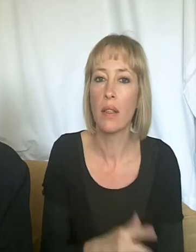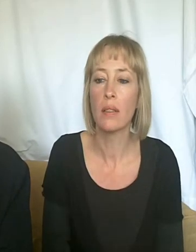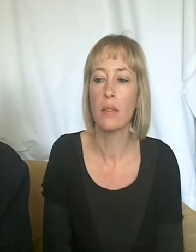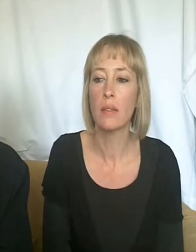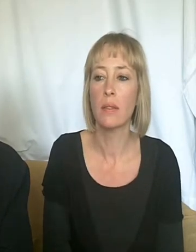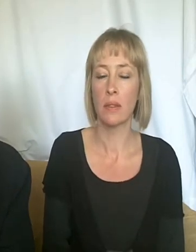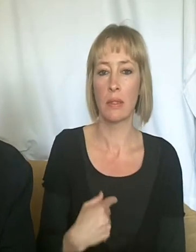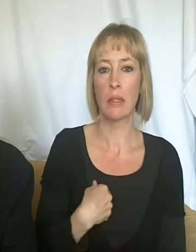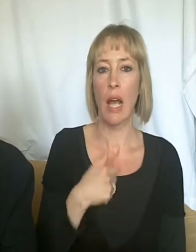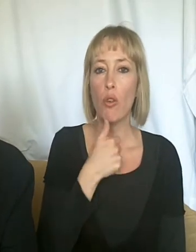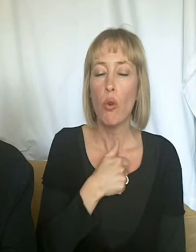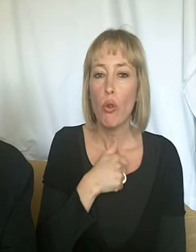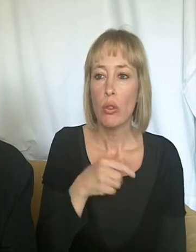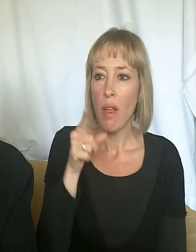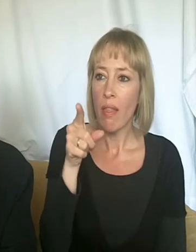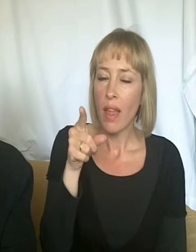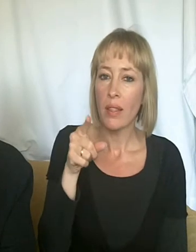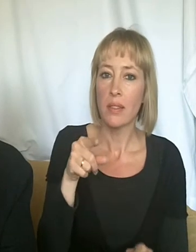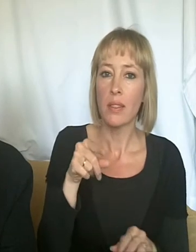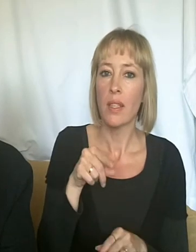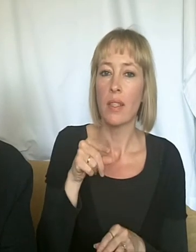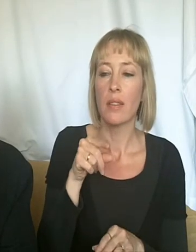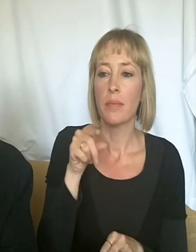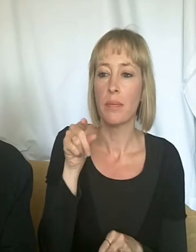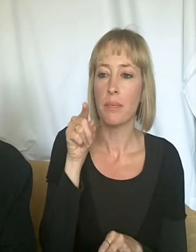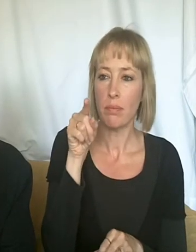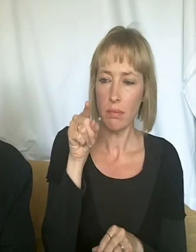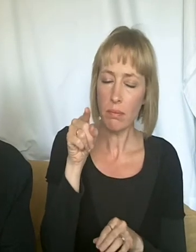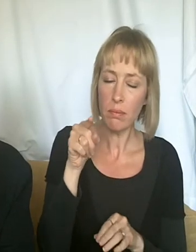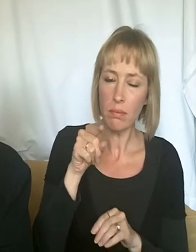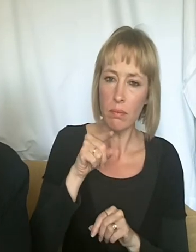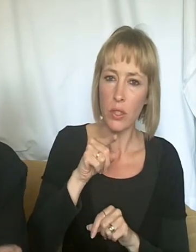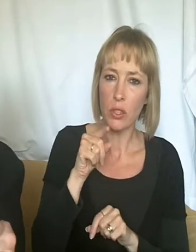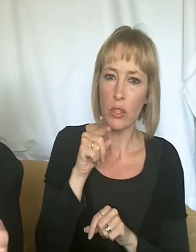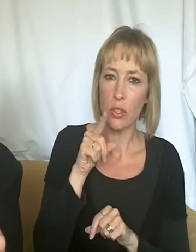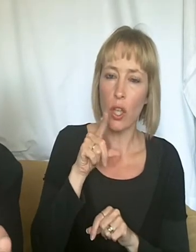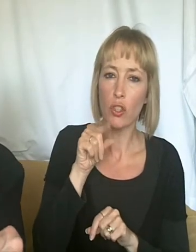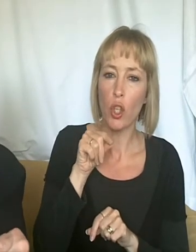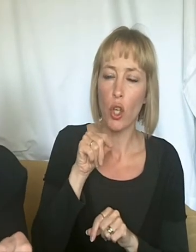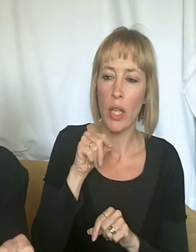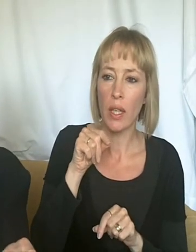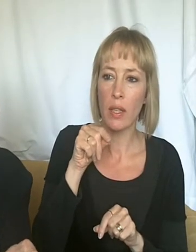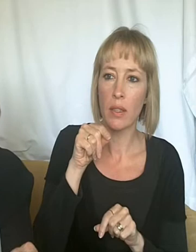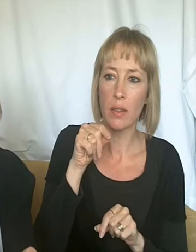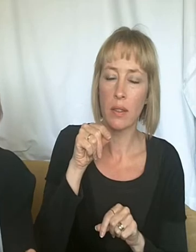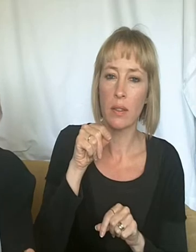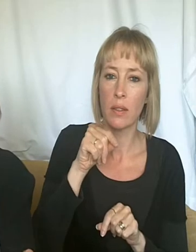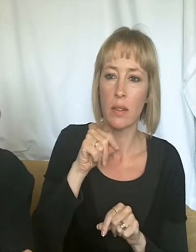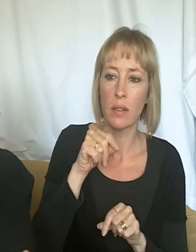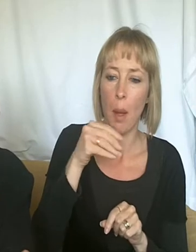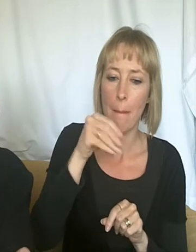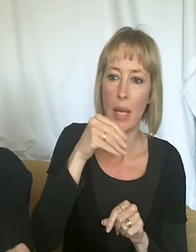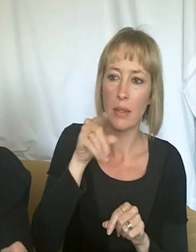a turkey baster. That is a turkey baster. And I drop the cartomizer with